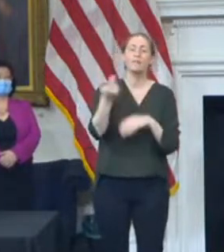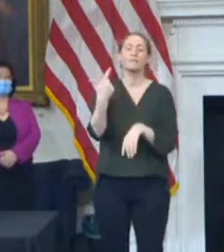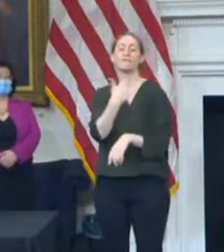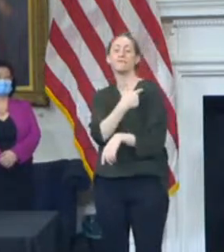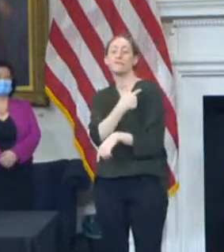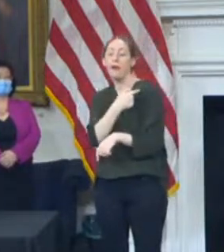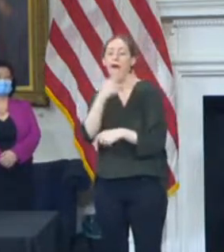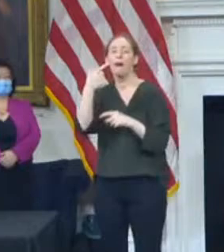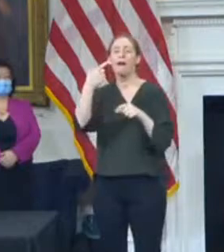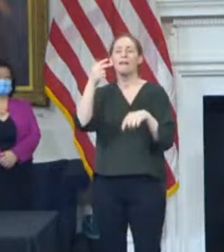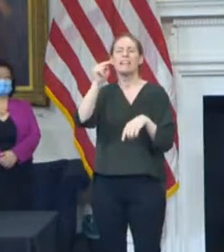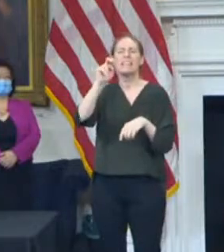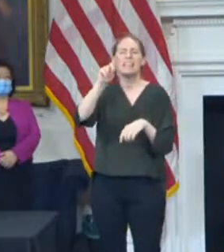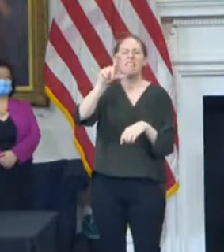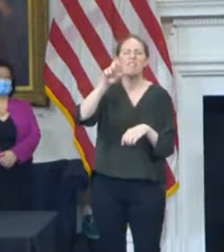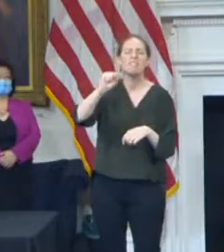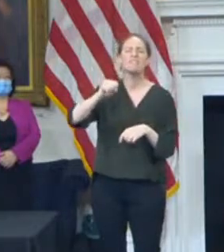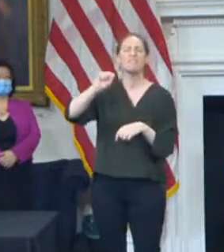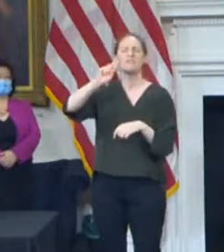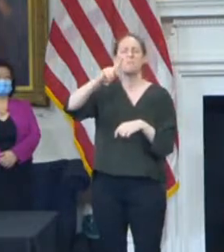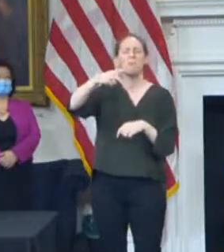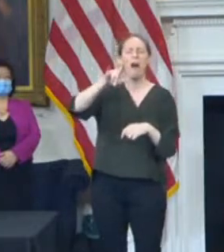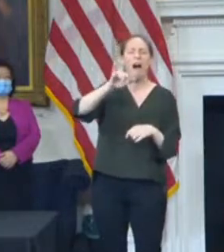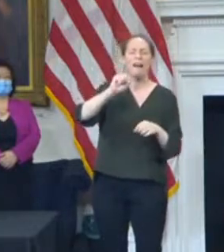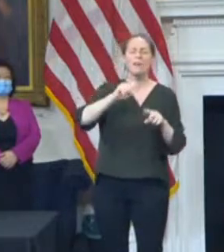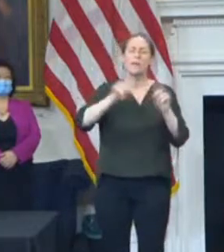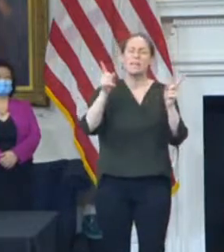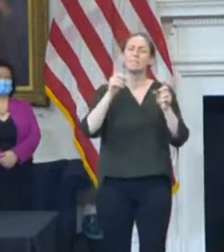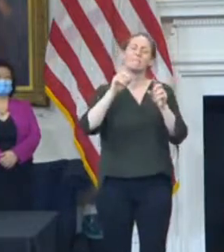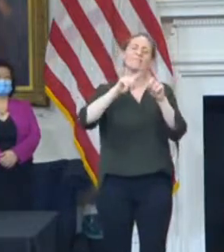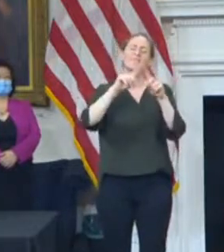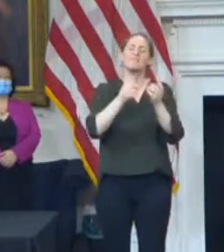of syringes and other necessary vaccination supplies.